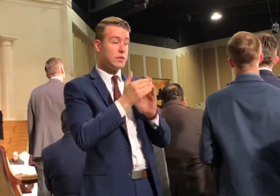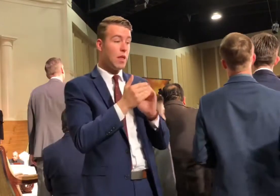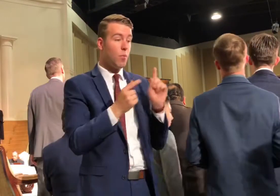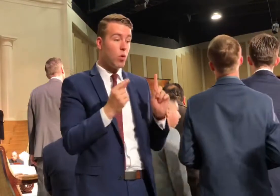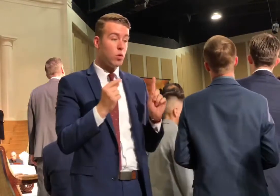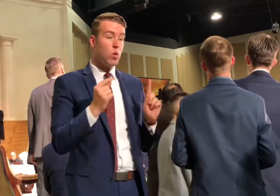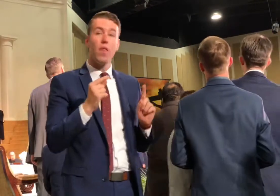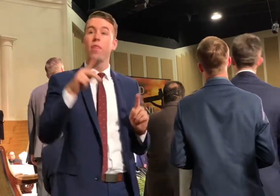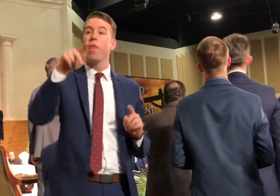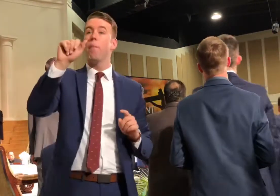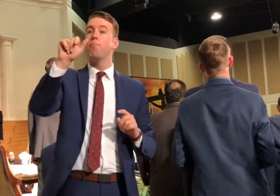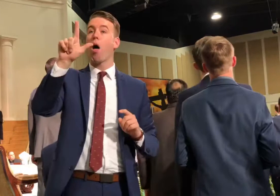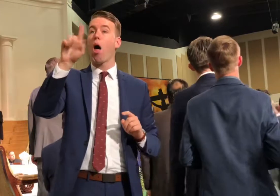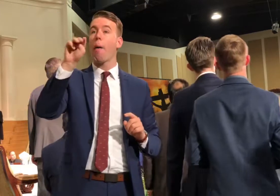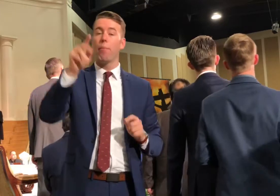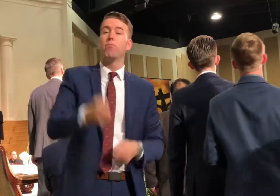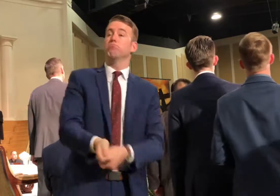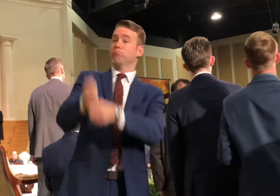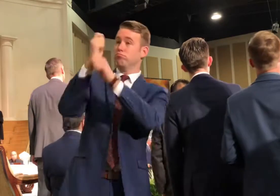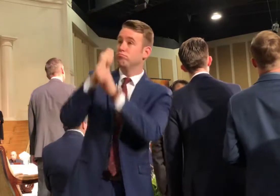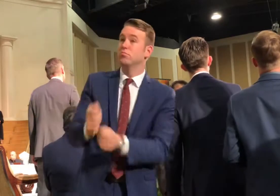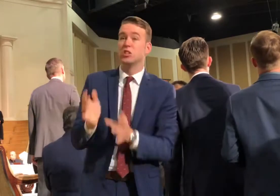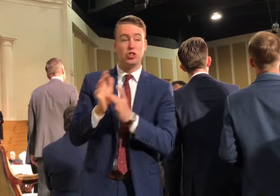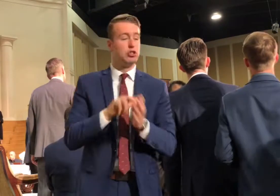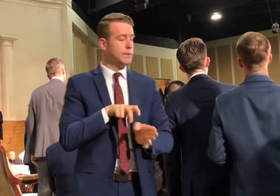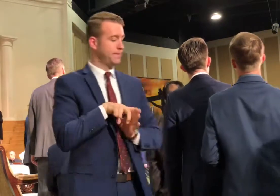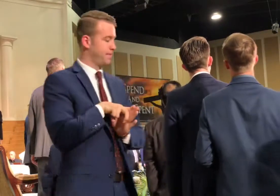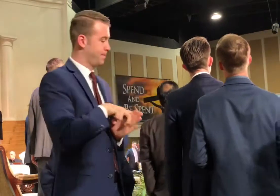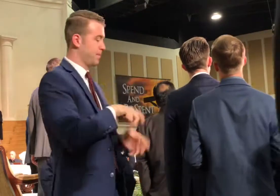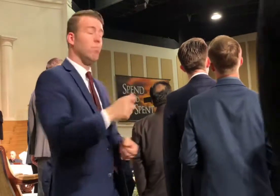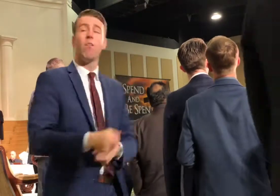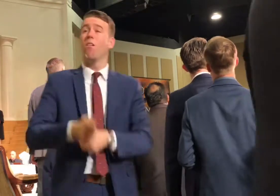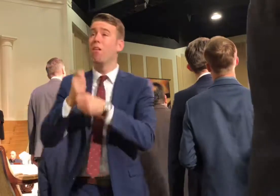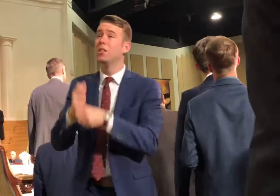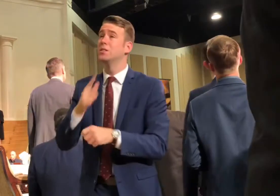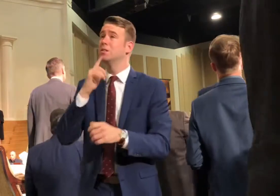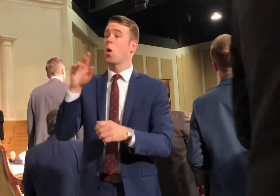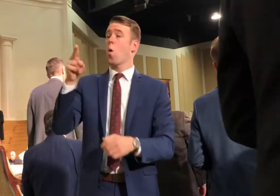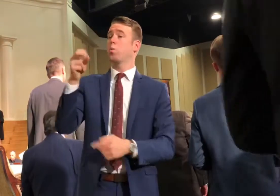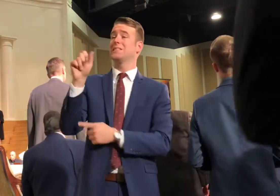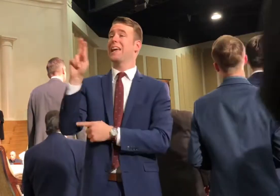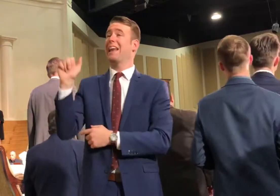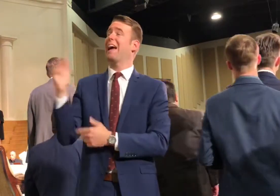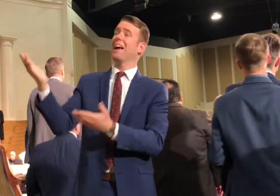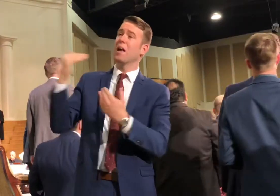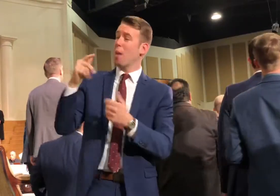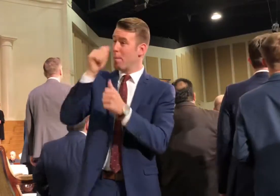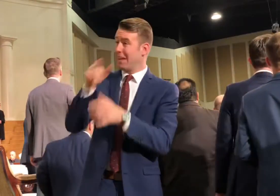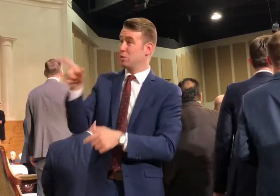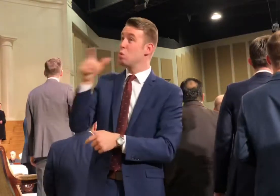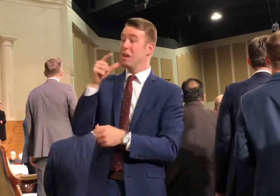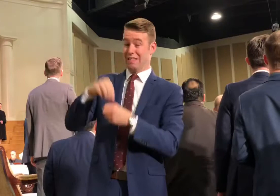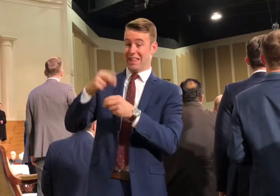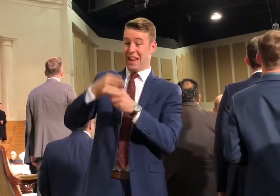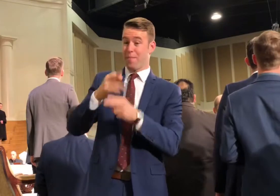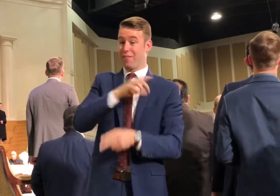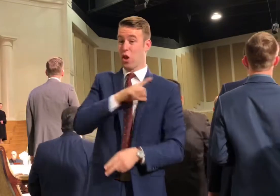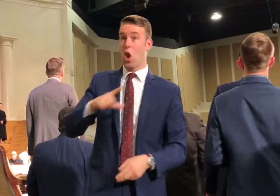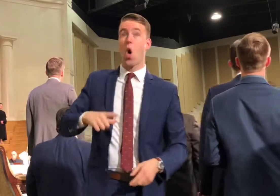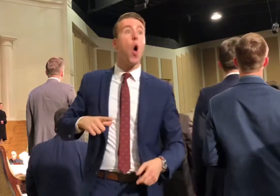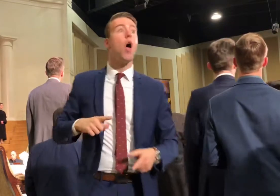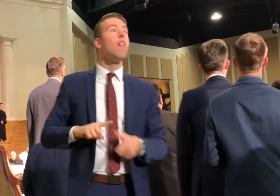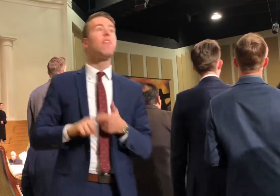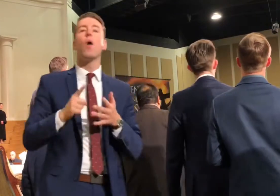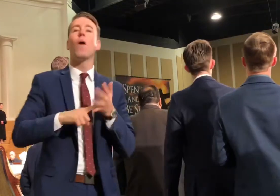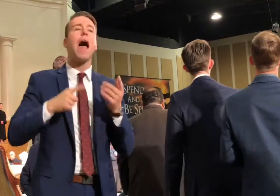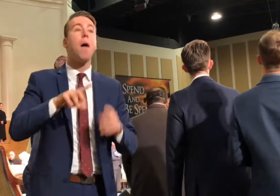the palm branches and they start saying, Hosanna, Hosanna, blessed is he who comes in the name of the Lord. And here comes the voice